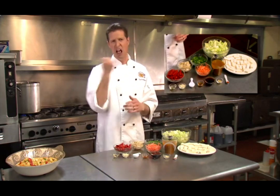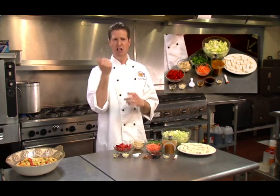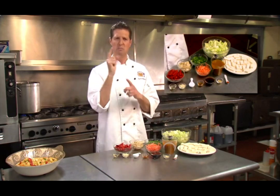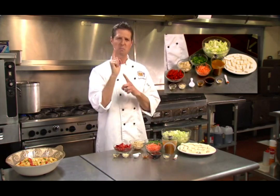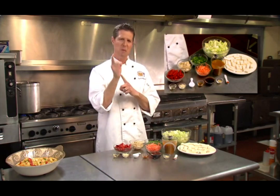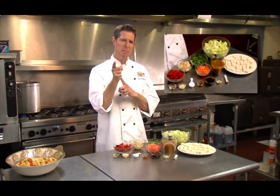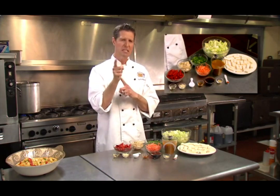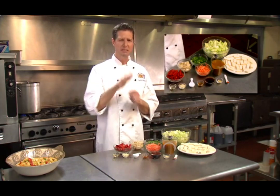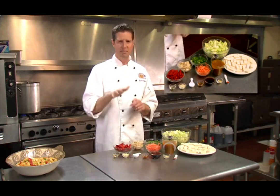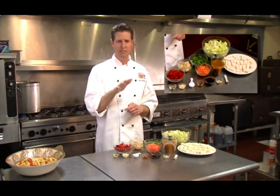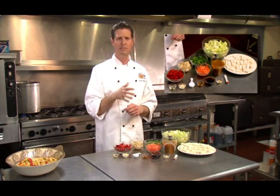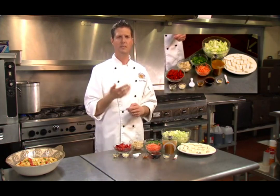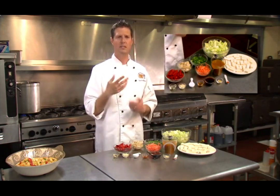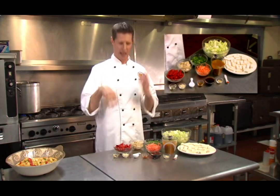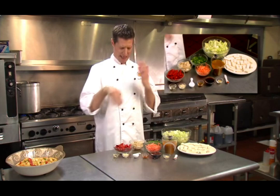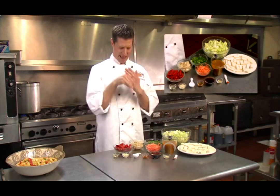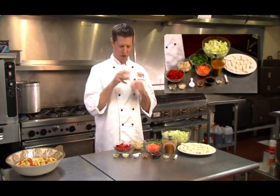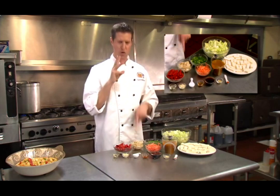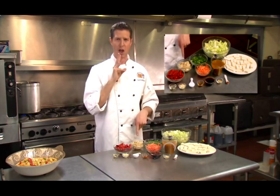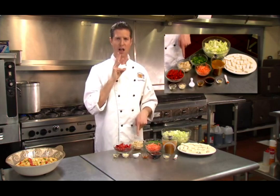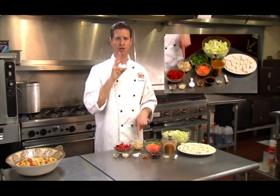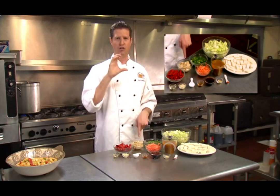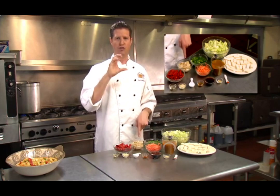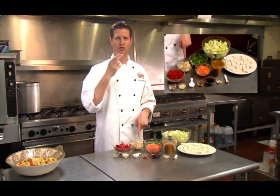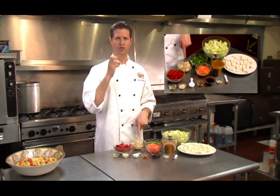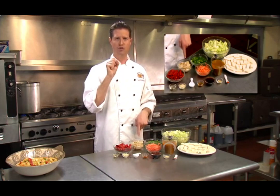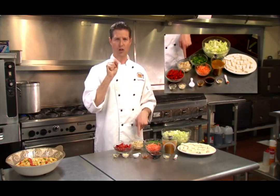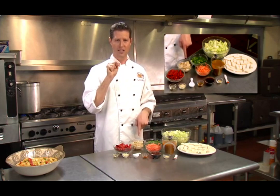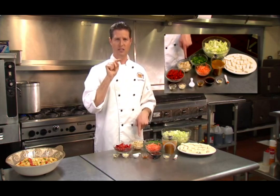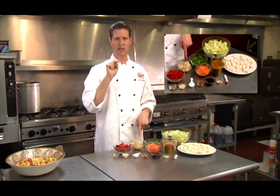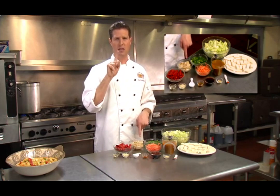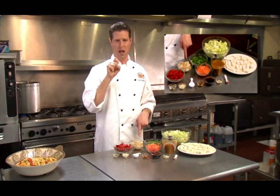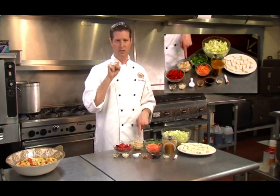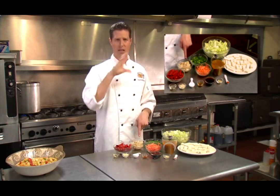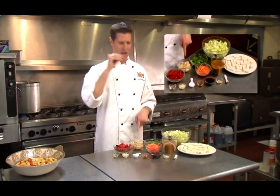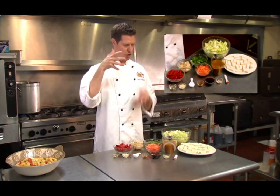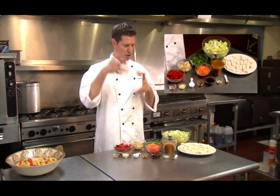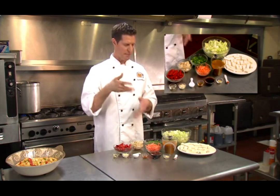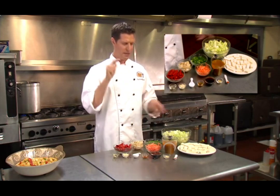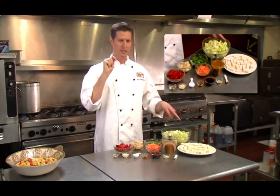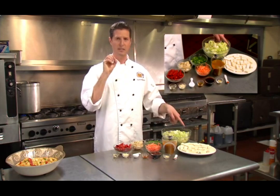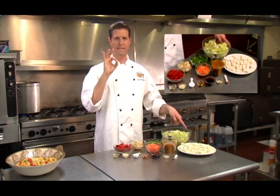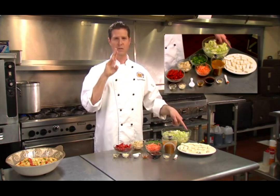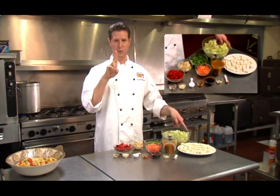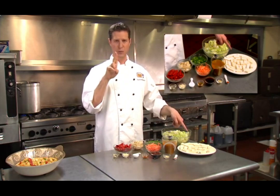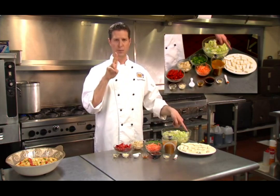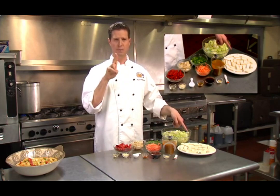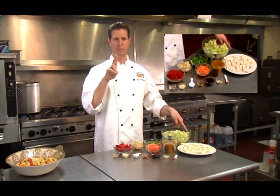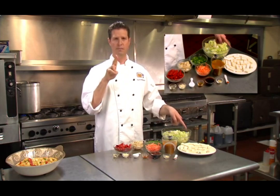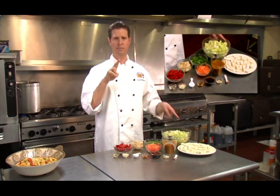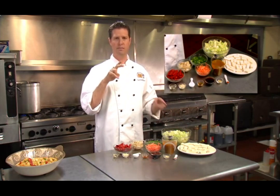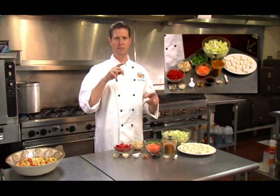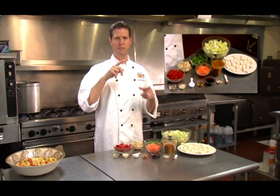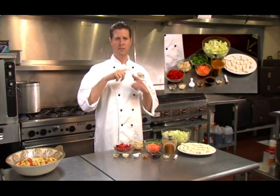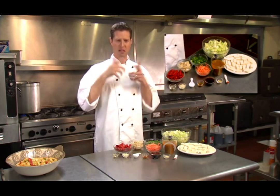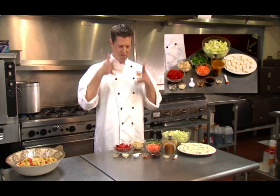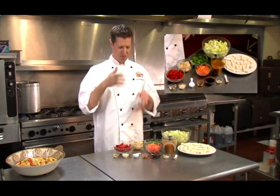Stir for another 1 minute. Add the water chestnuts and remaining tofu. Pour in the remaining cornstarch